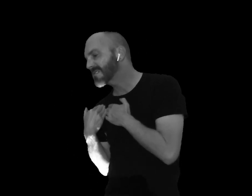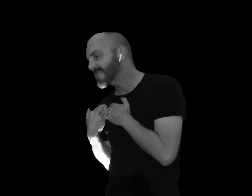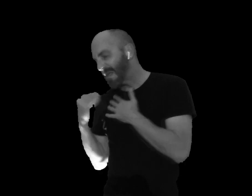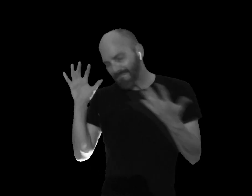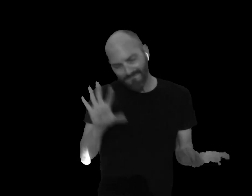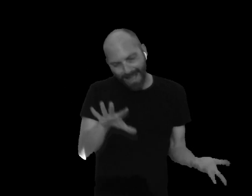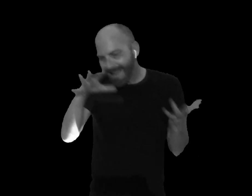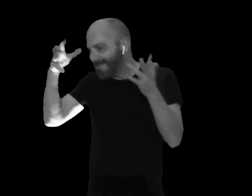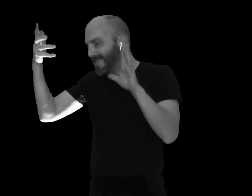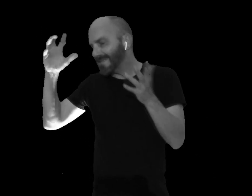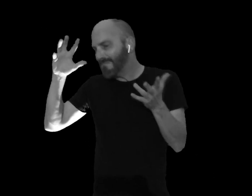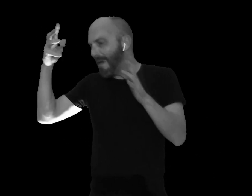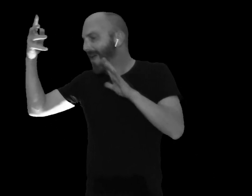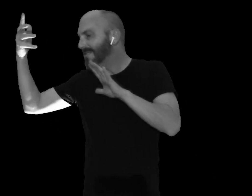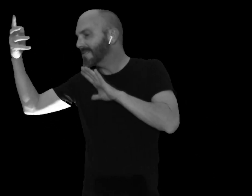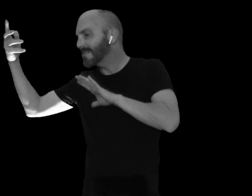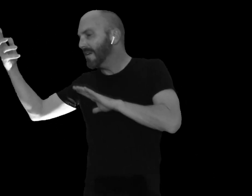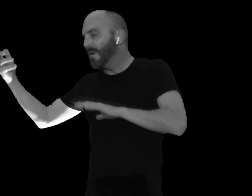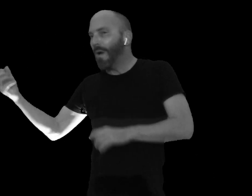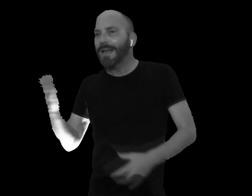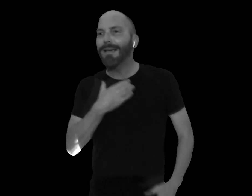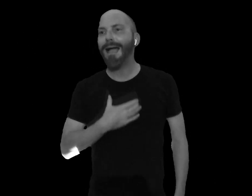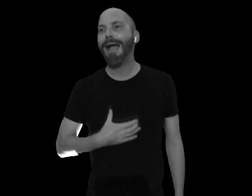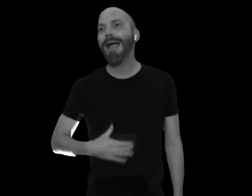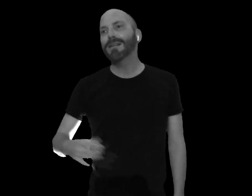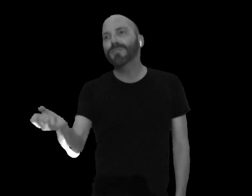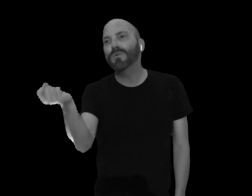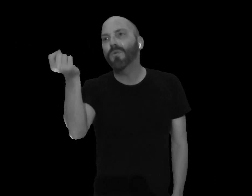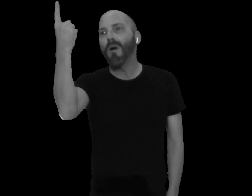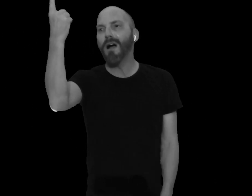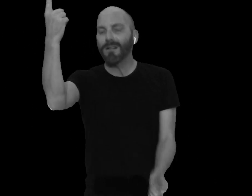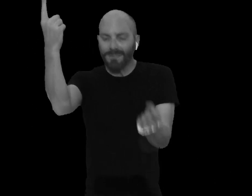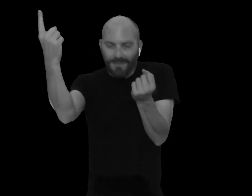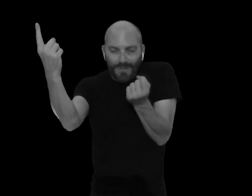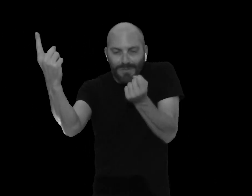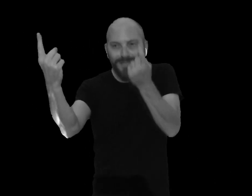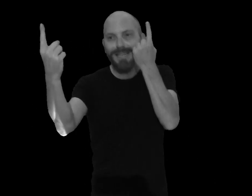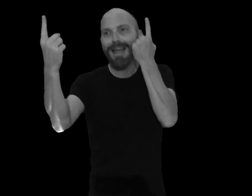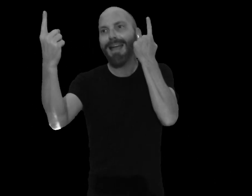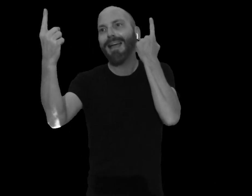It's us that made this mess. Why can't you